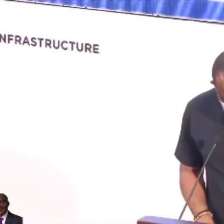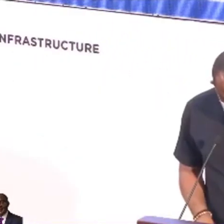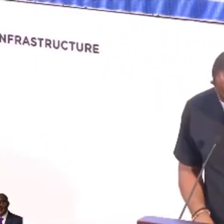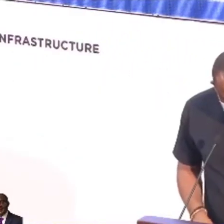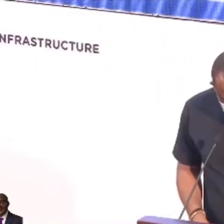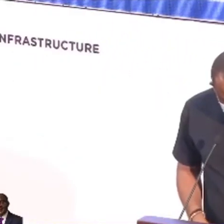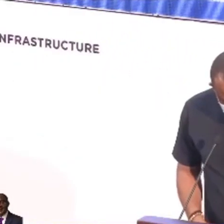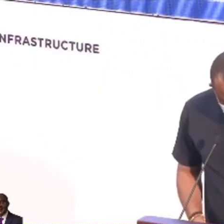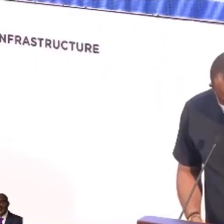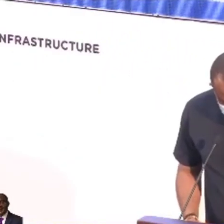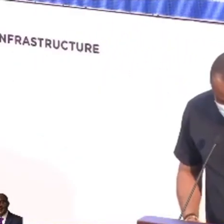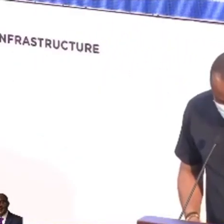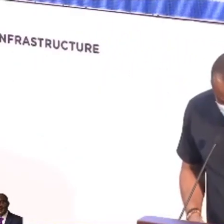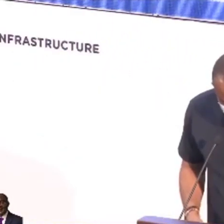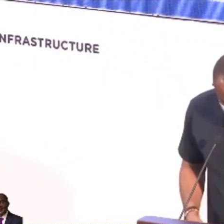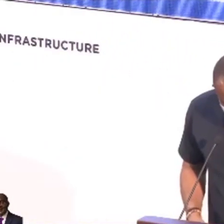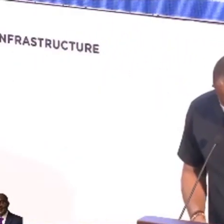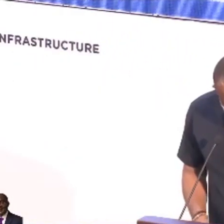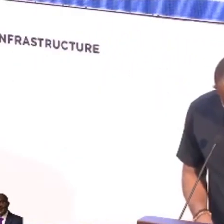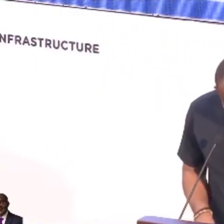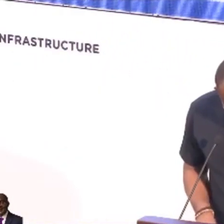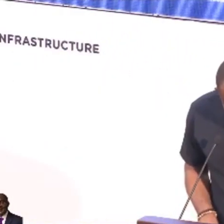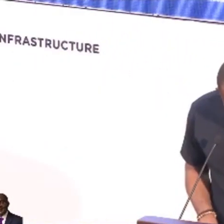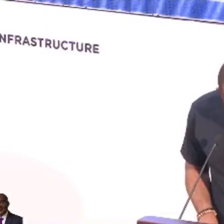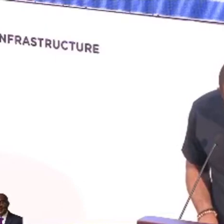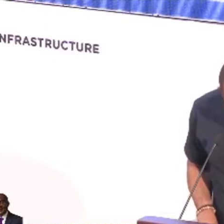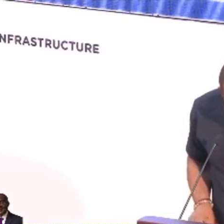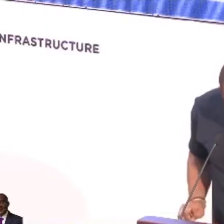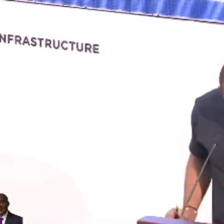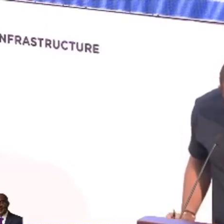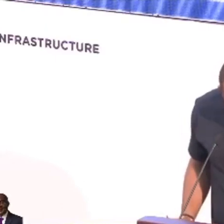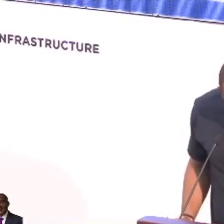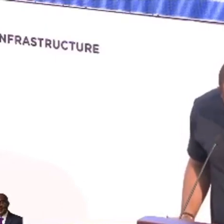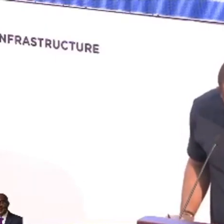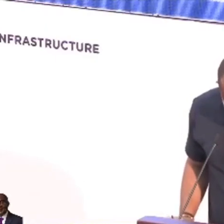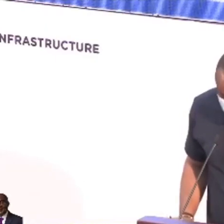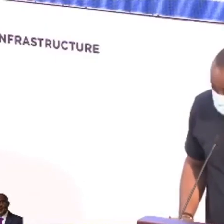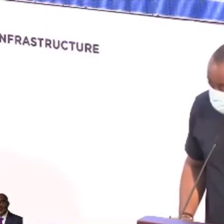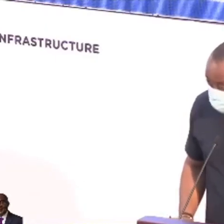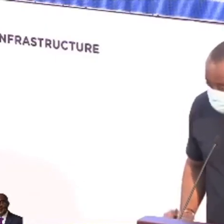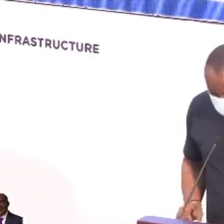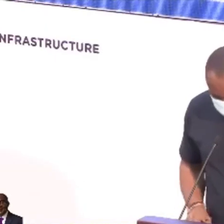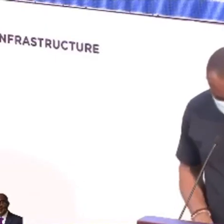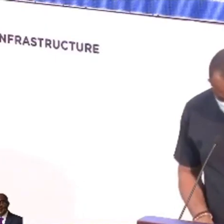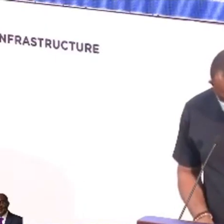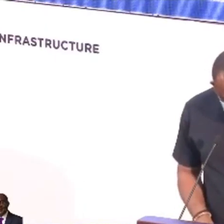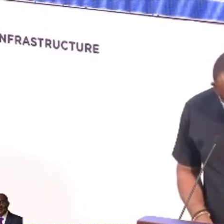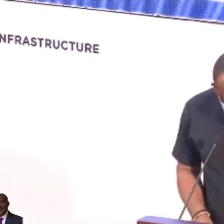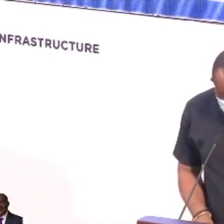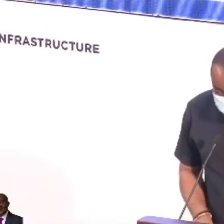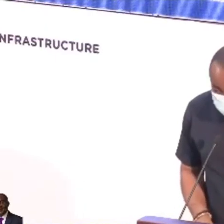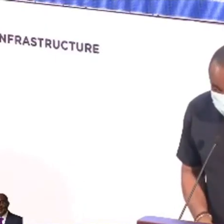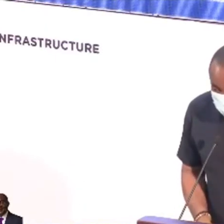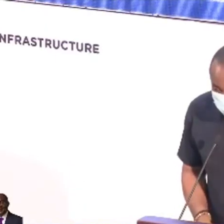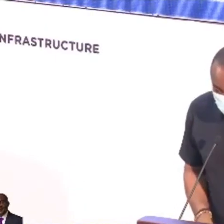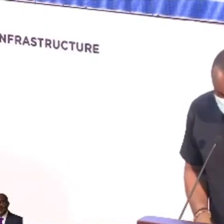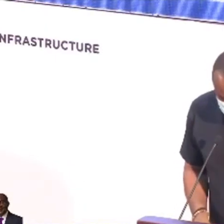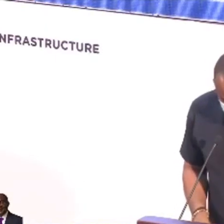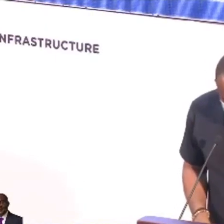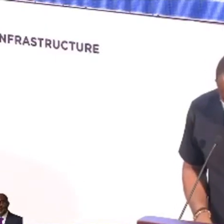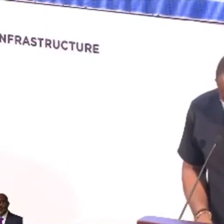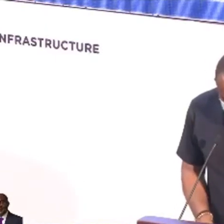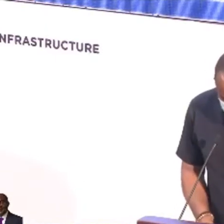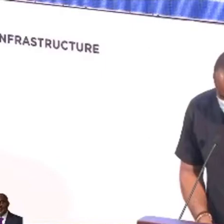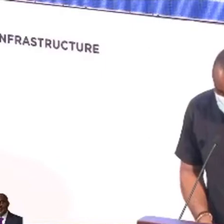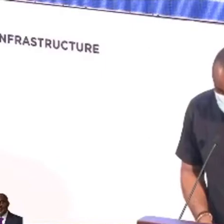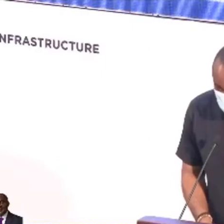information. I shall now have the pleasure and honor to invite the Minister responsible for monitoring and